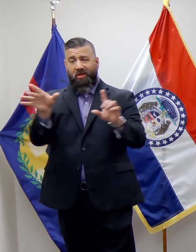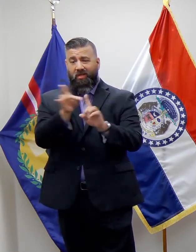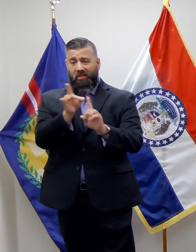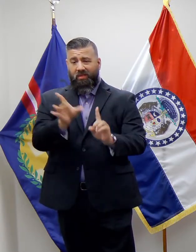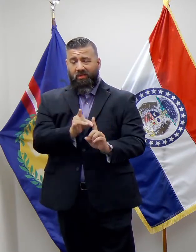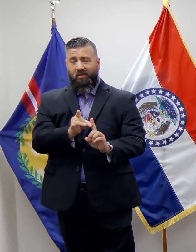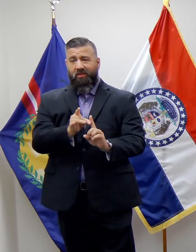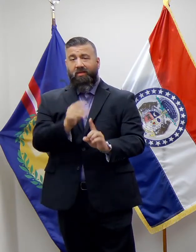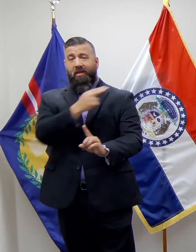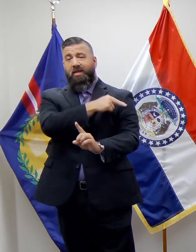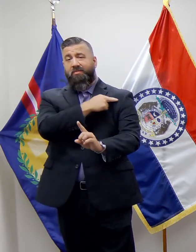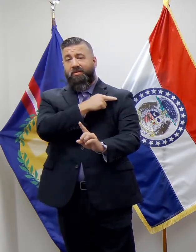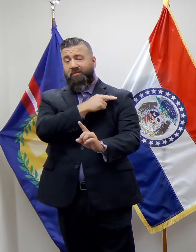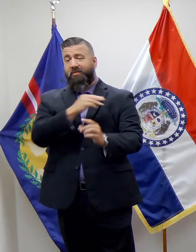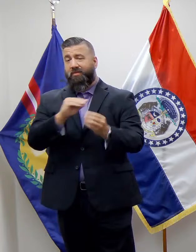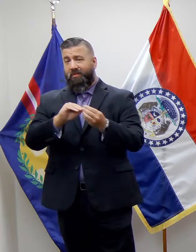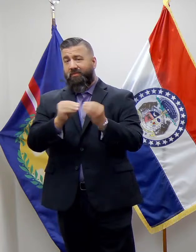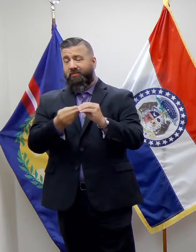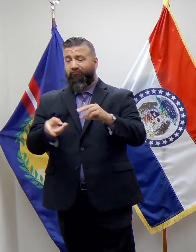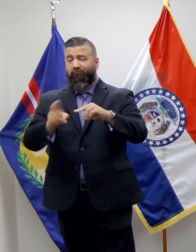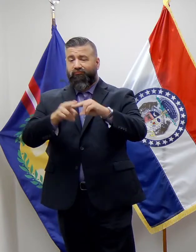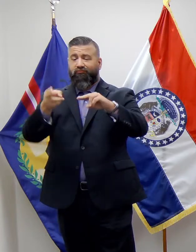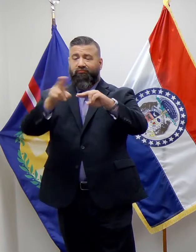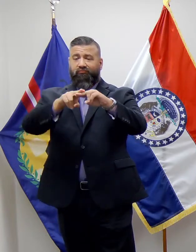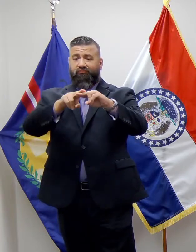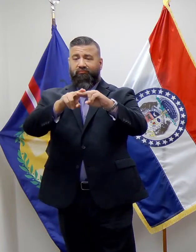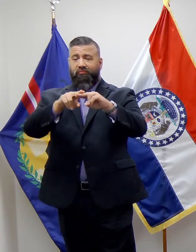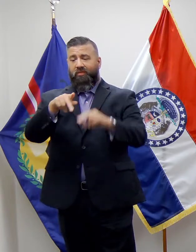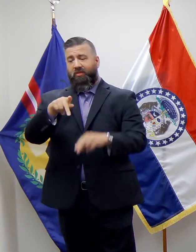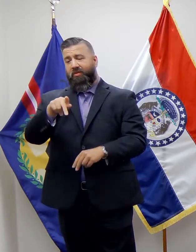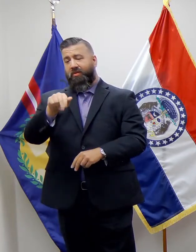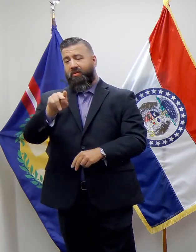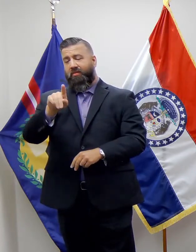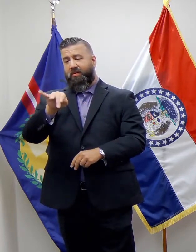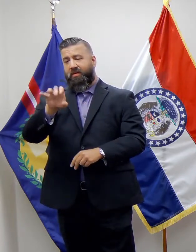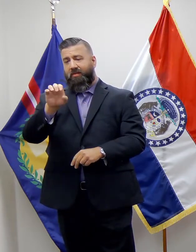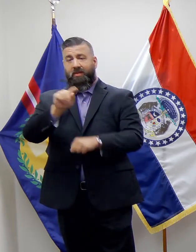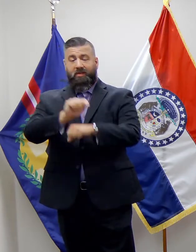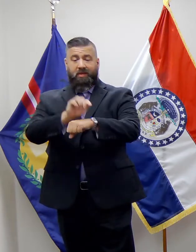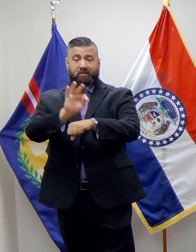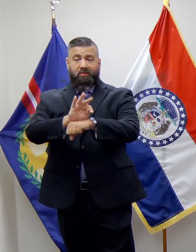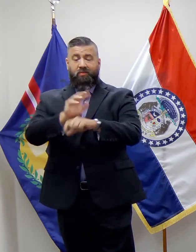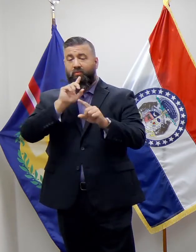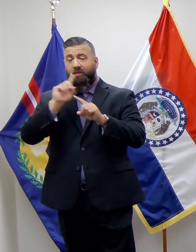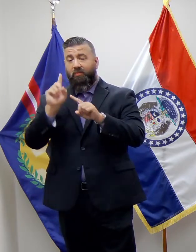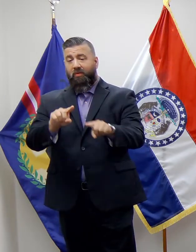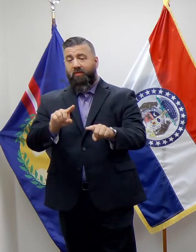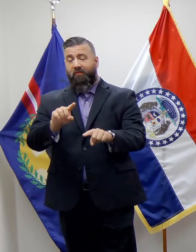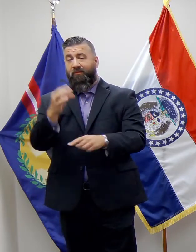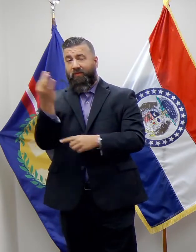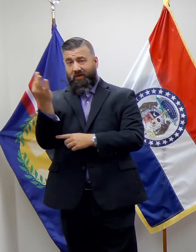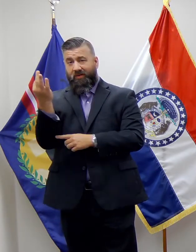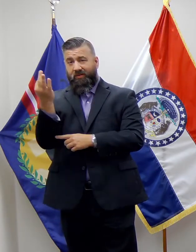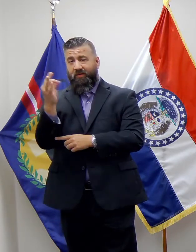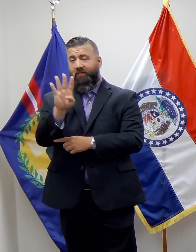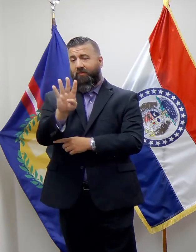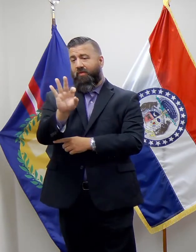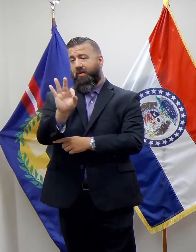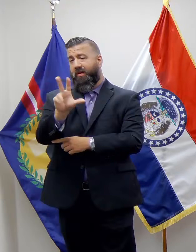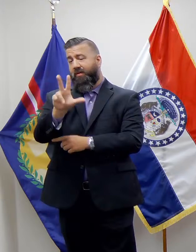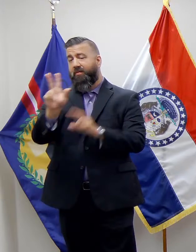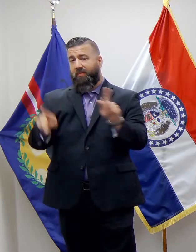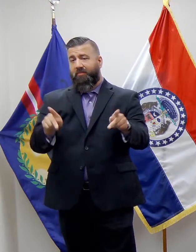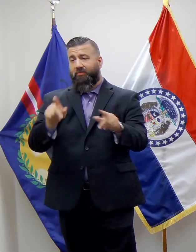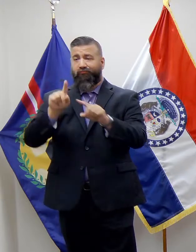hospitalization numbers. The Pandemic Task Force reported Friday that 493 people were hospitalized with